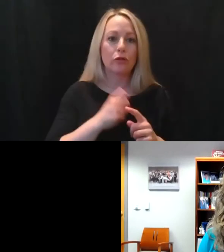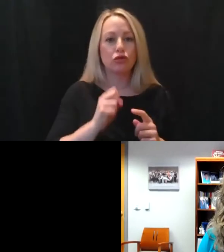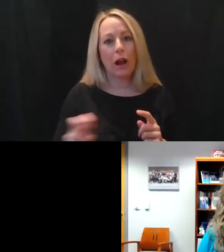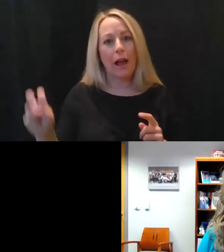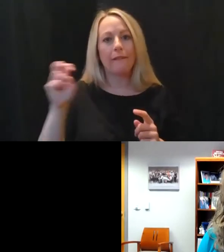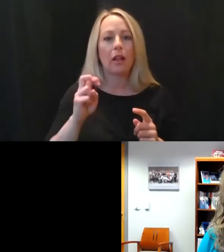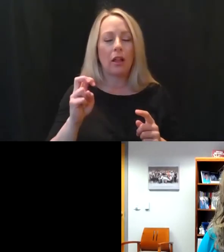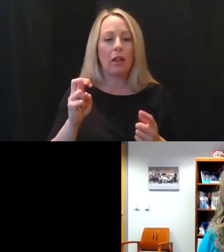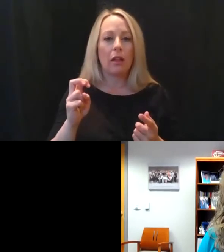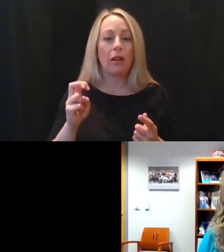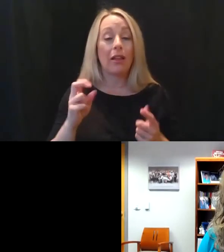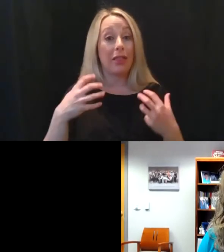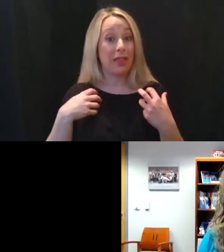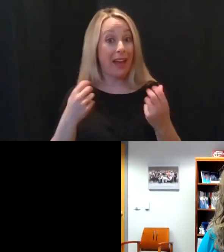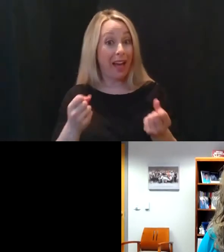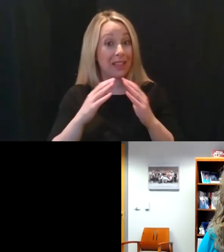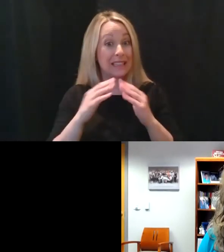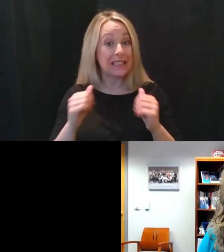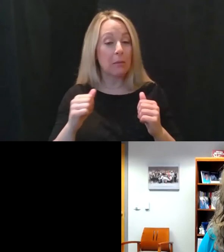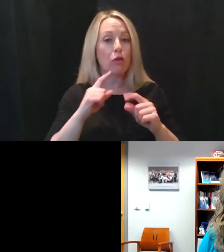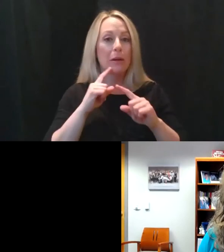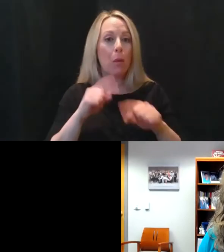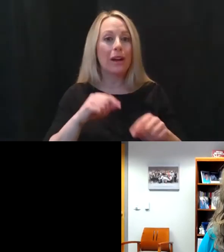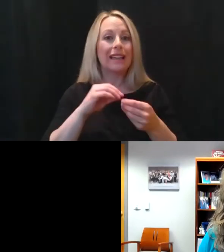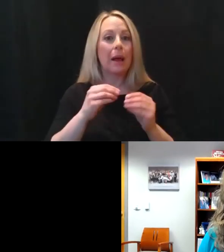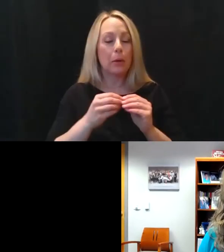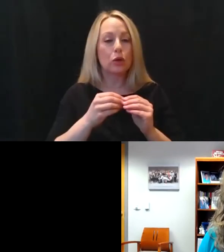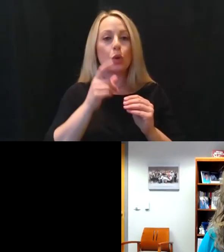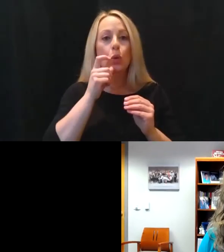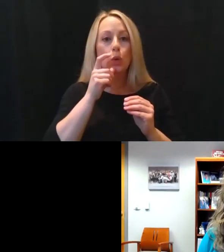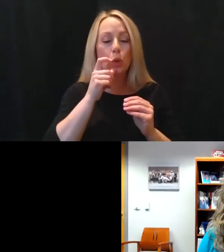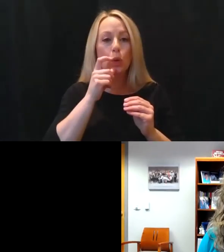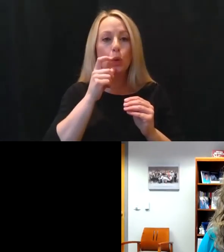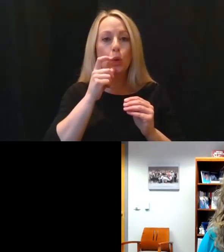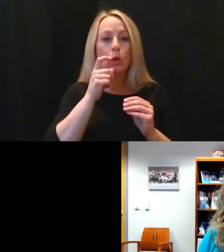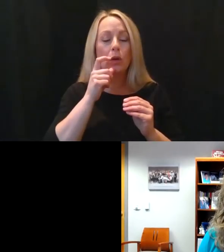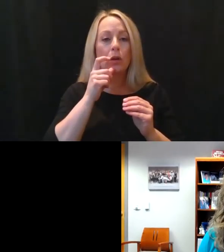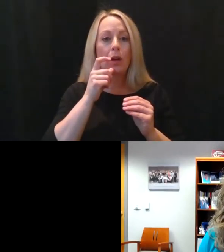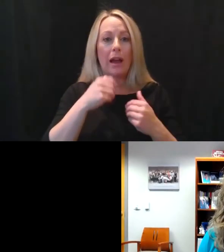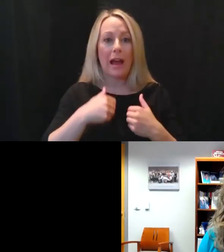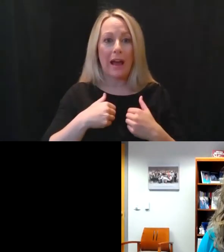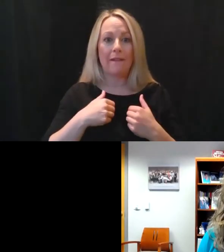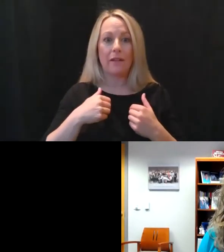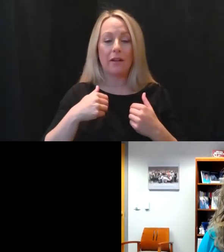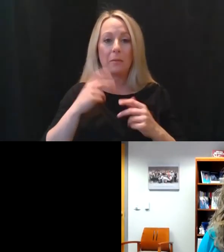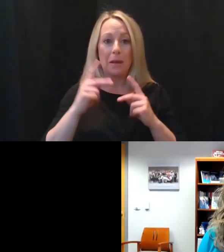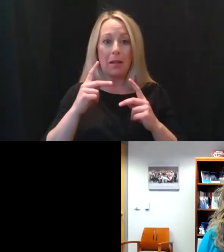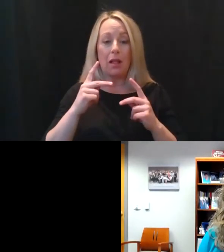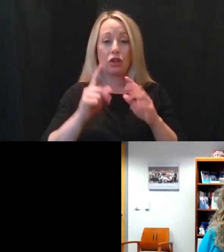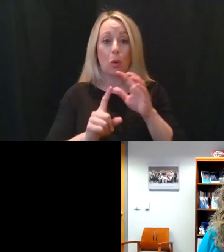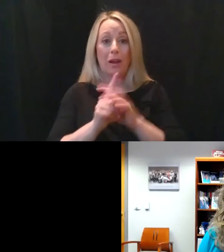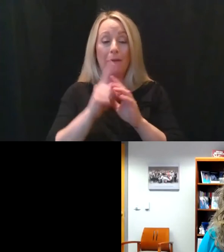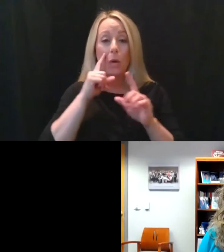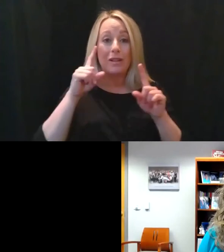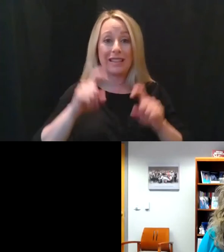that. The health systems are reporting numbers on the people that are coming to them for testing. Likely